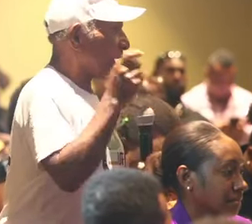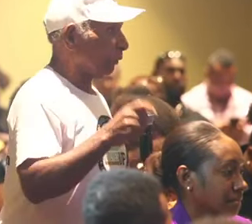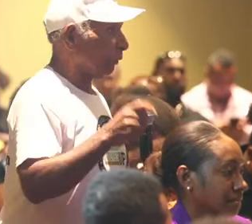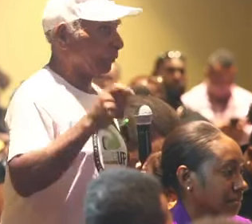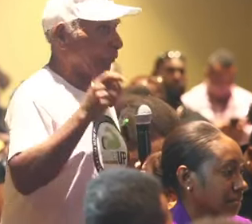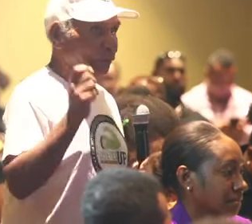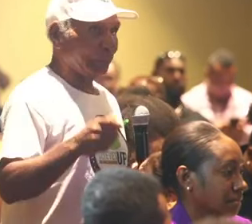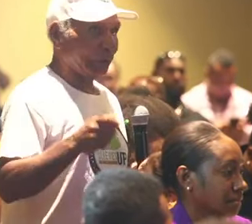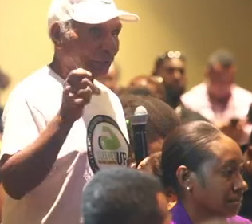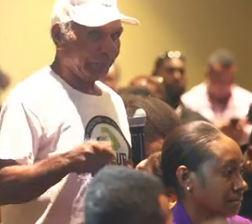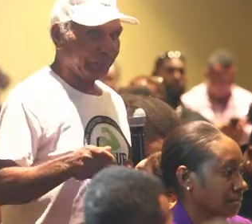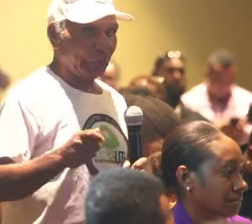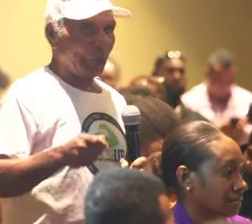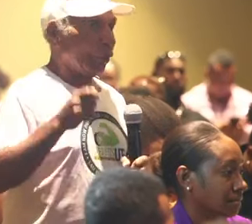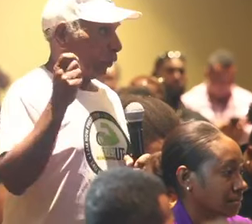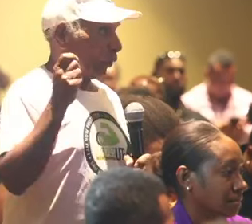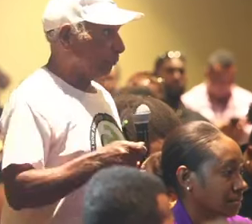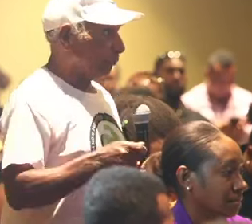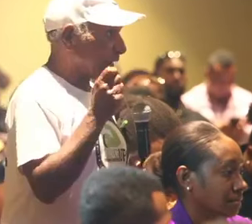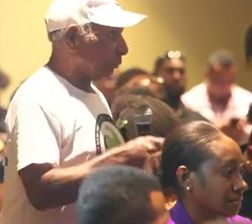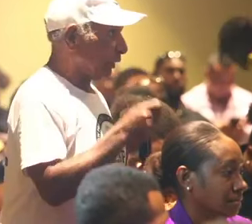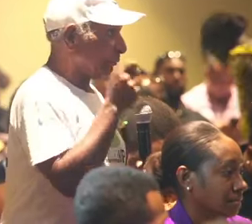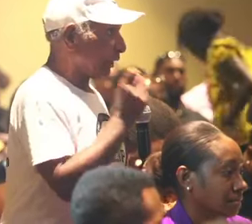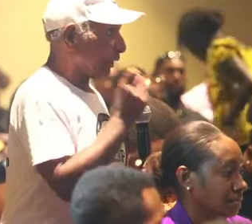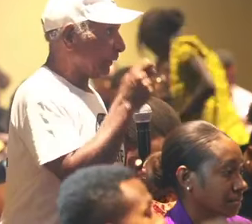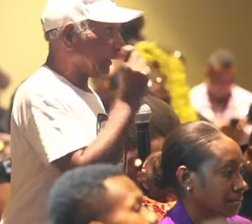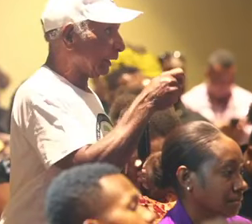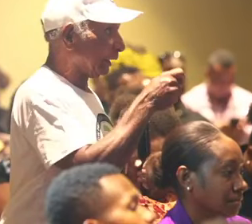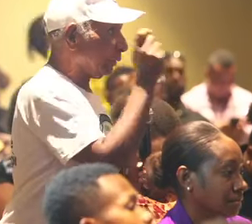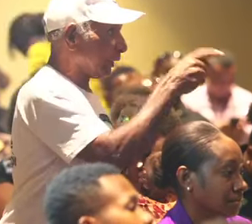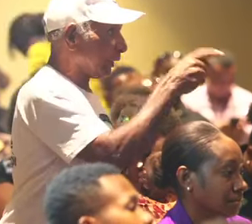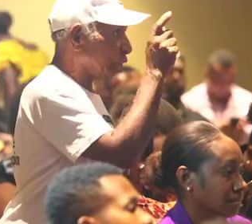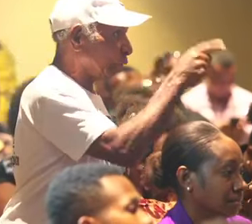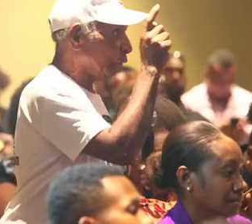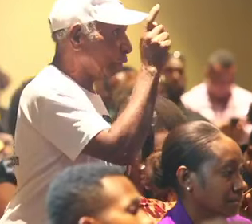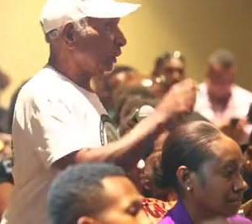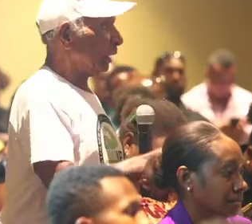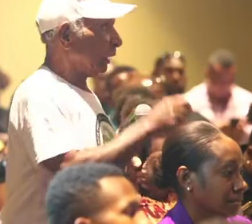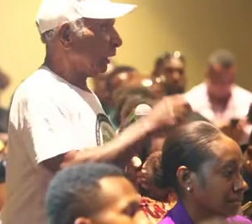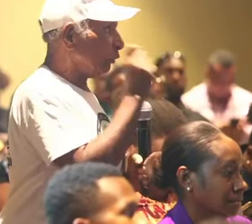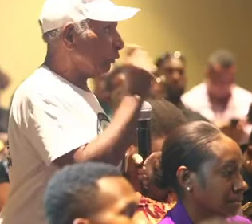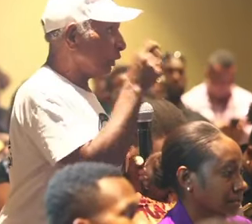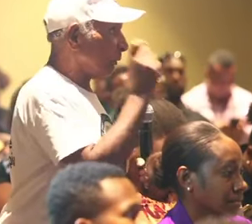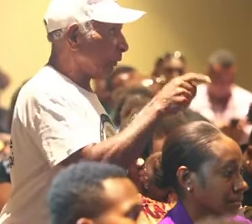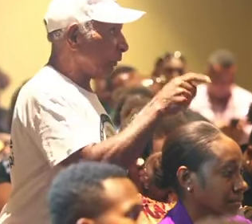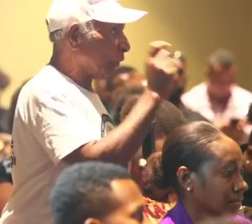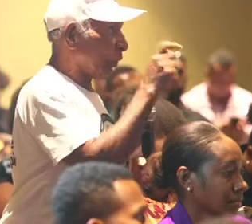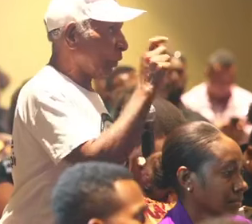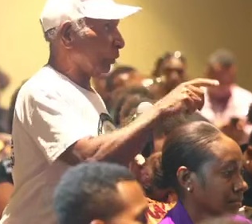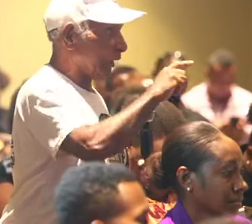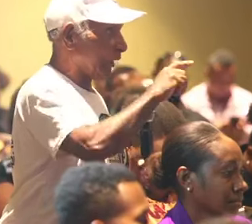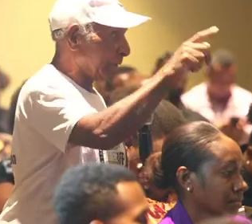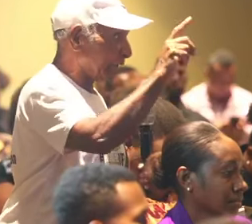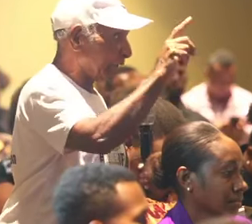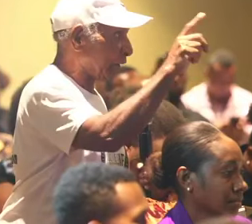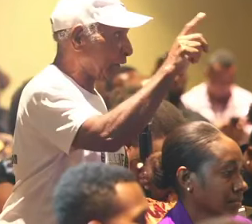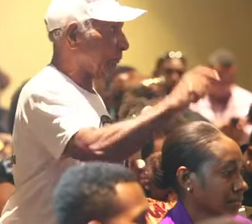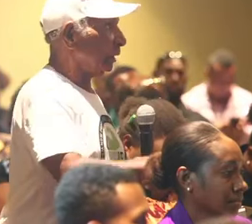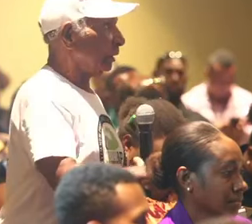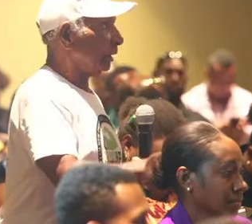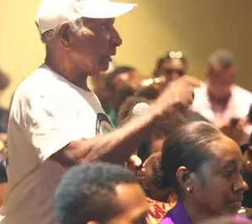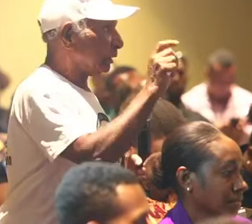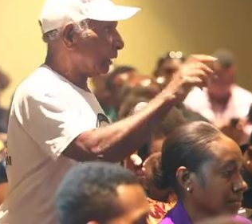stop or one of them all stop, all he must bring him certificate, he come back to you. Now you give him long all, only come rest